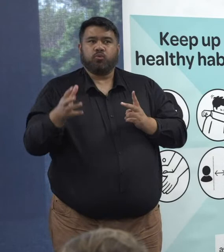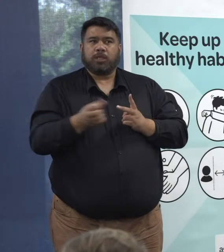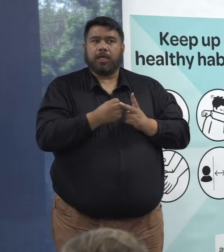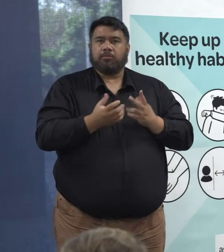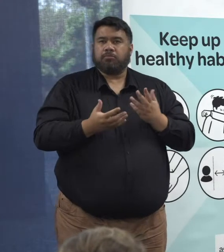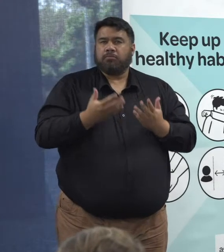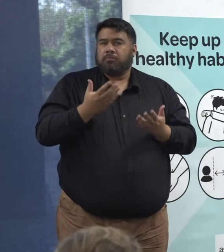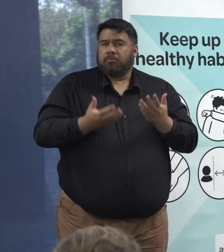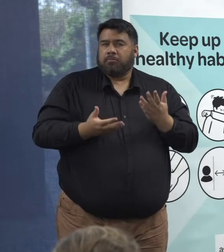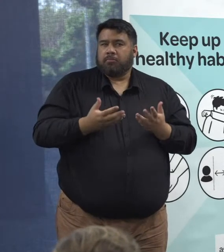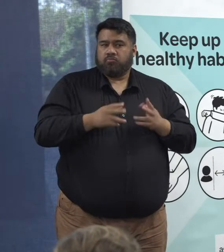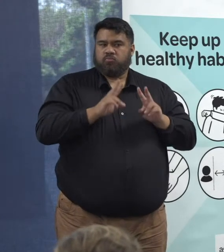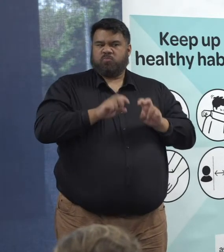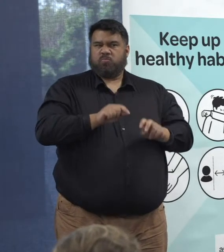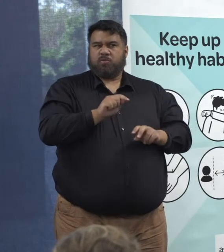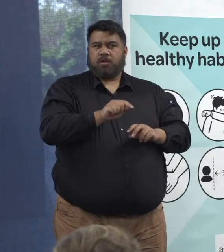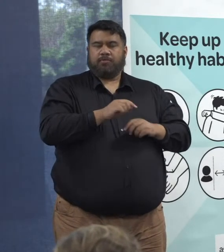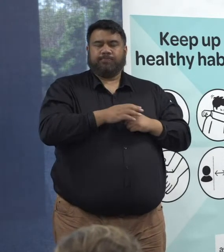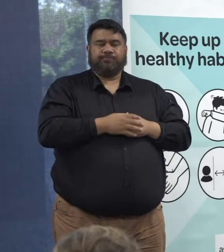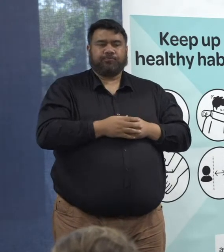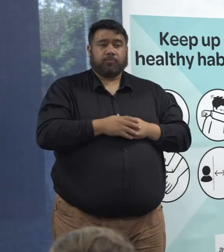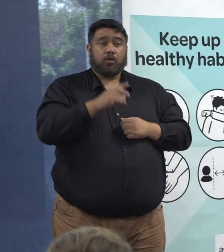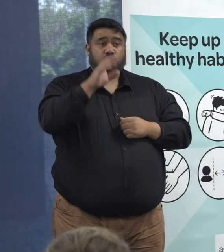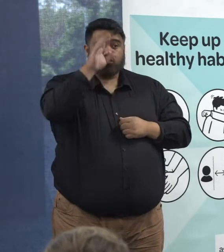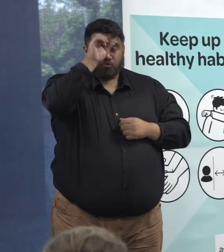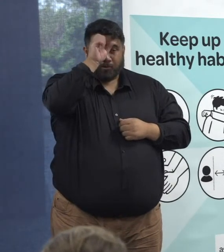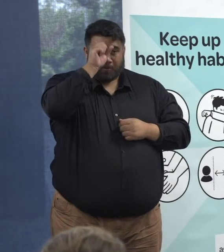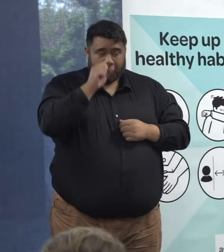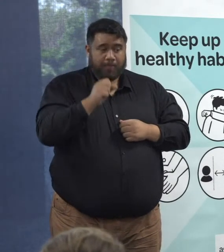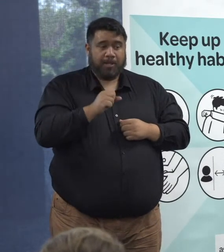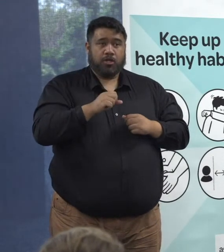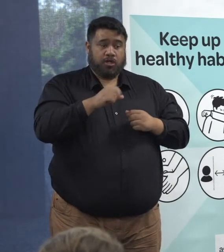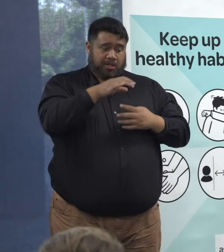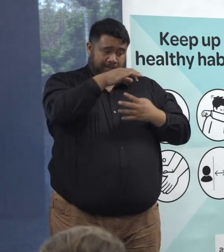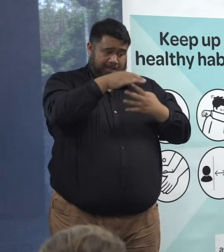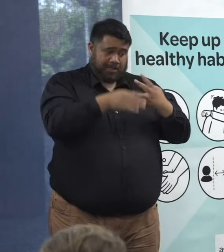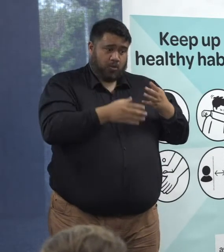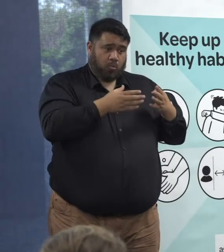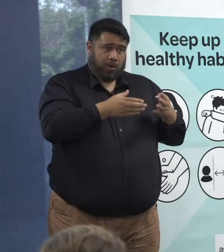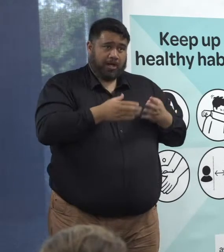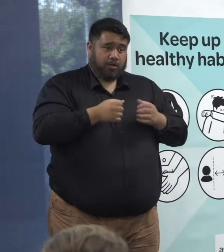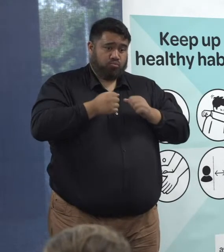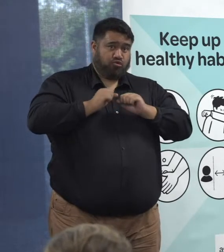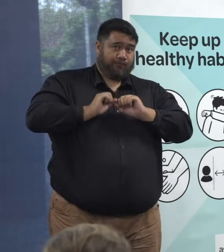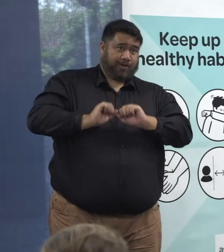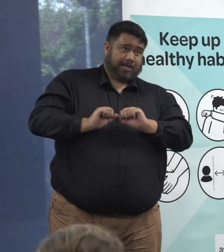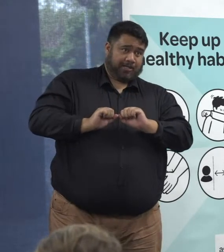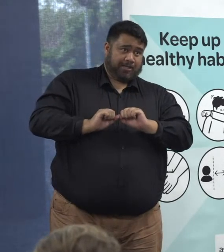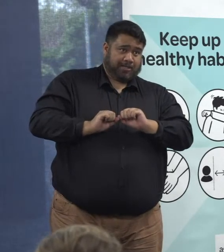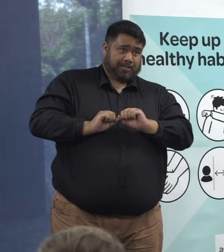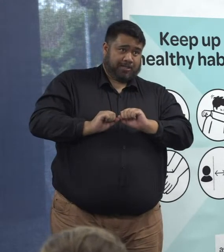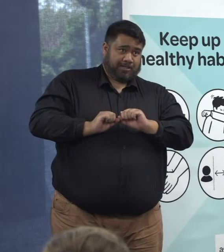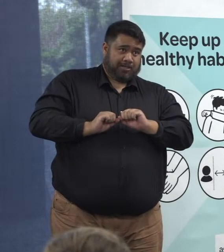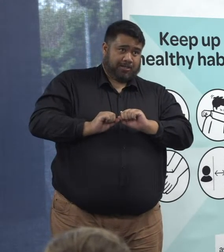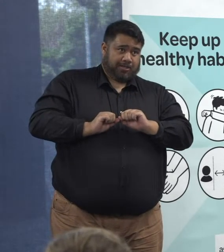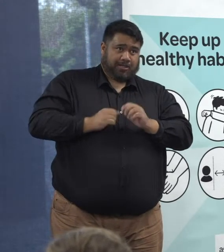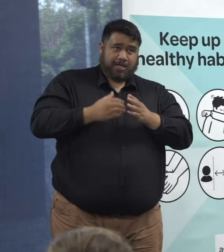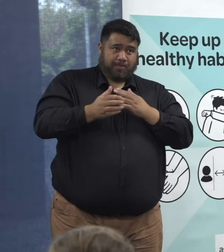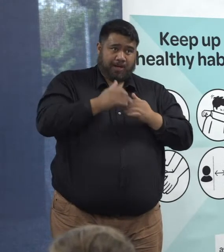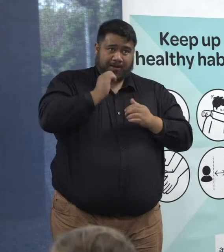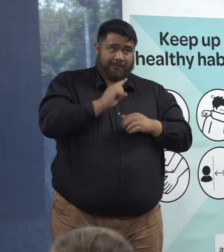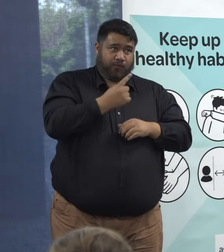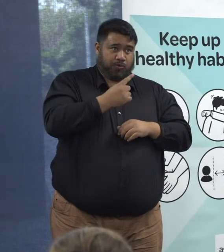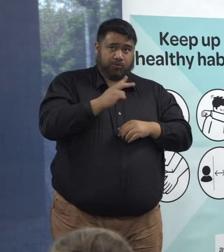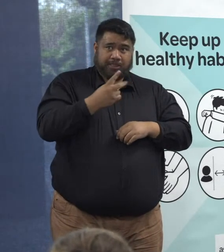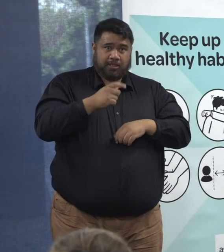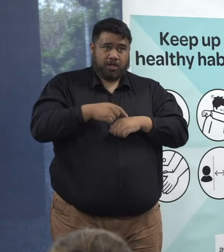all the measures that help prevent you getting infected in the first place will help prevent you getting reinfected. That is a risk,